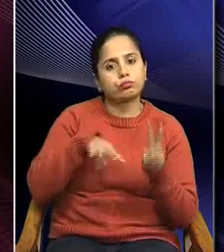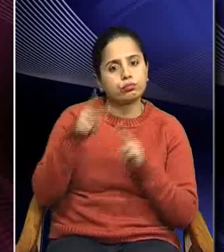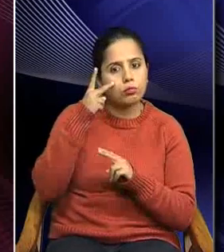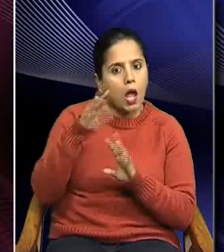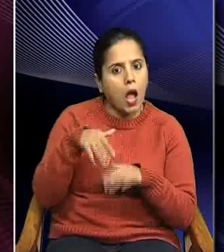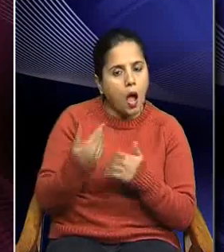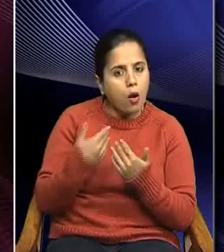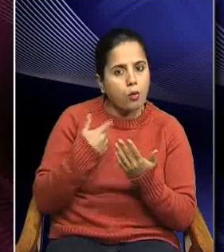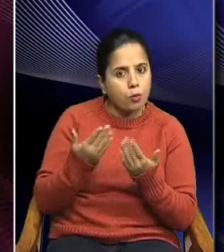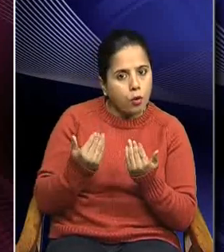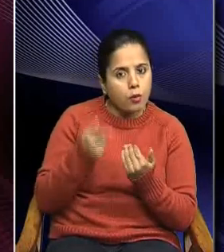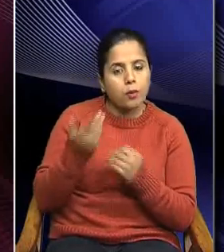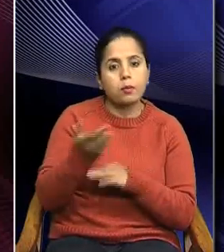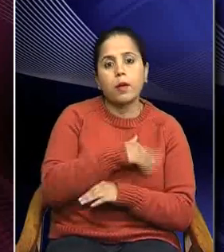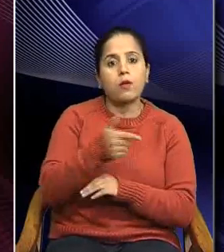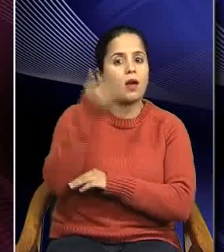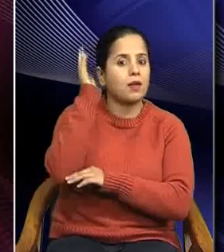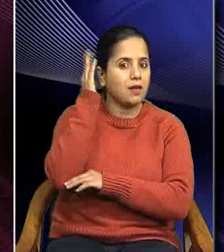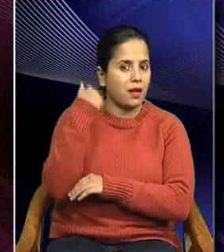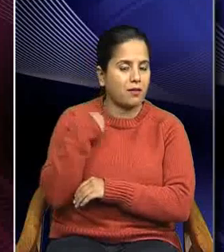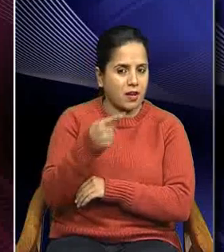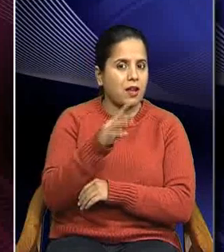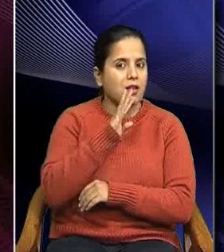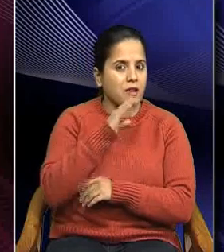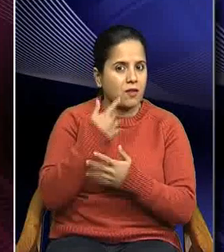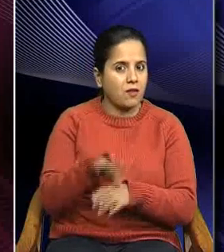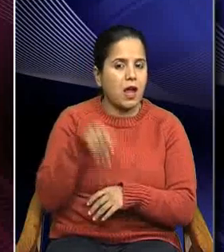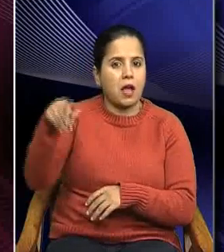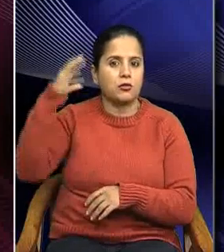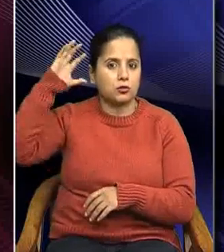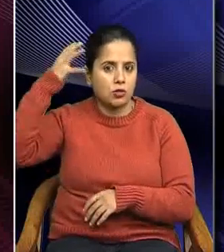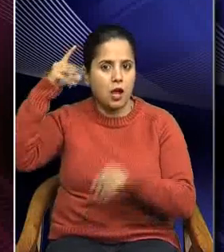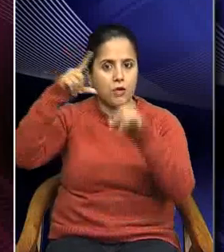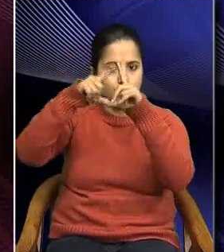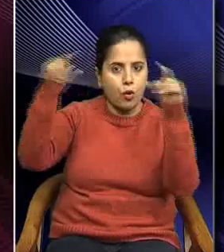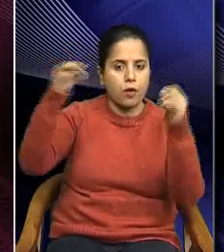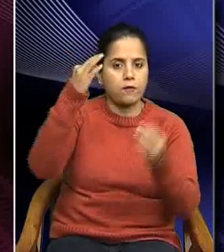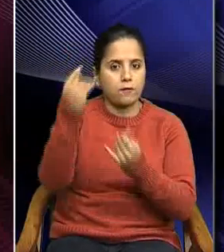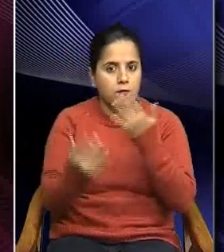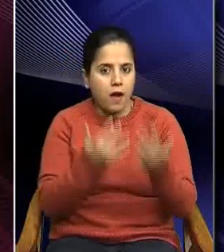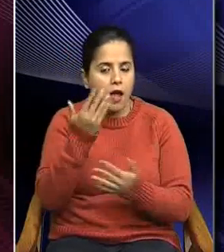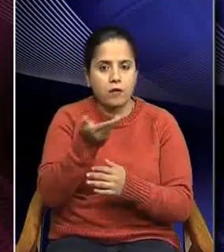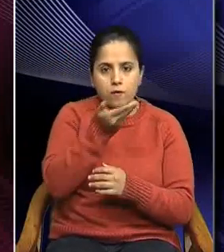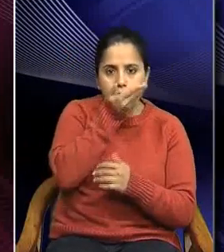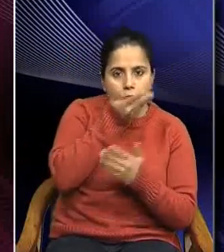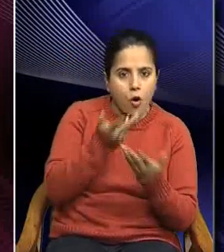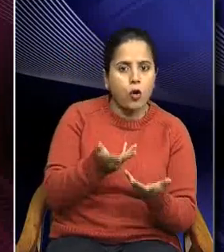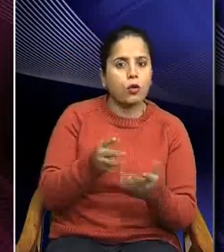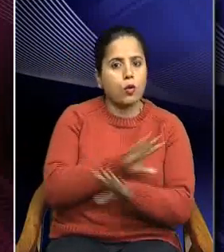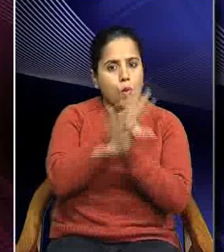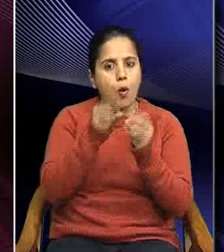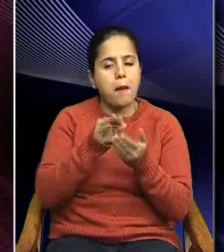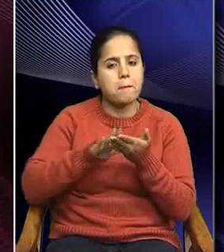And in the earlier part of this lecture, I did speak of sun, moon, fire, water, all these